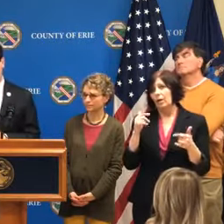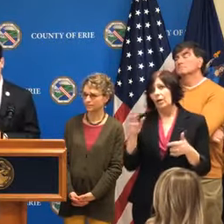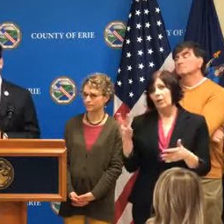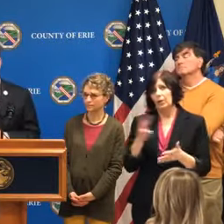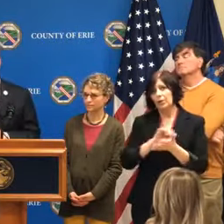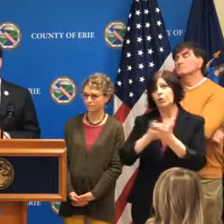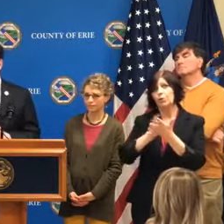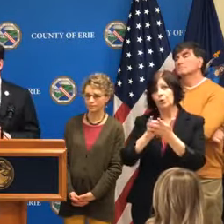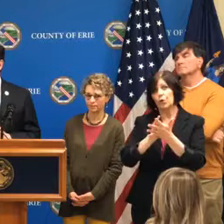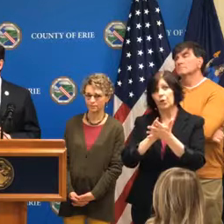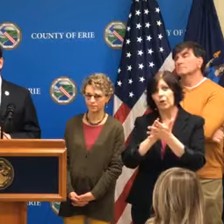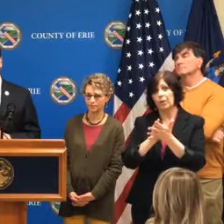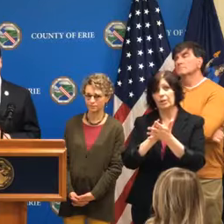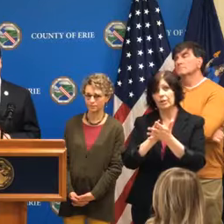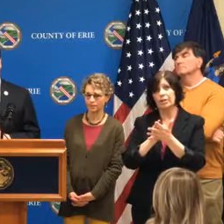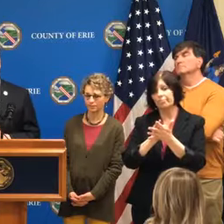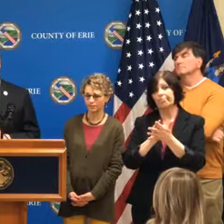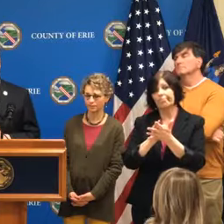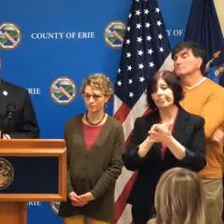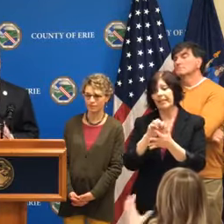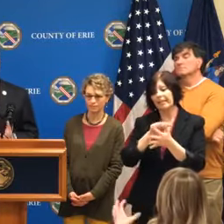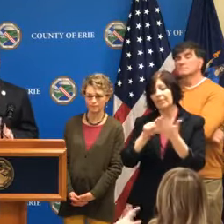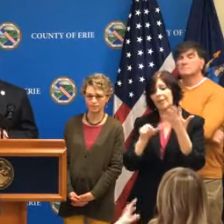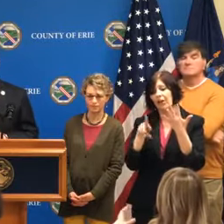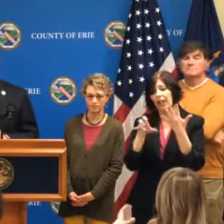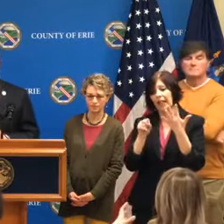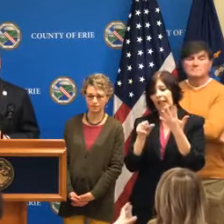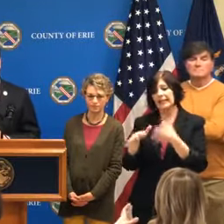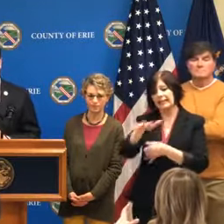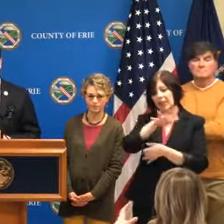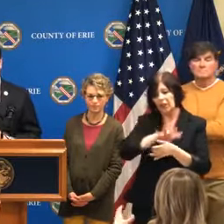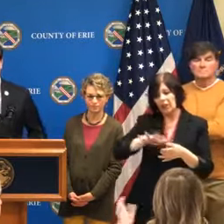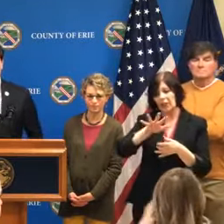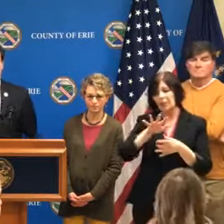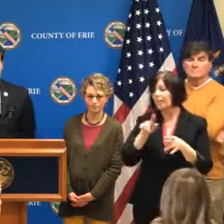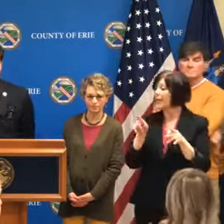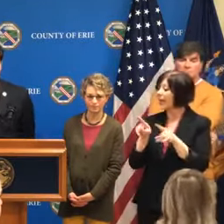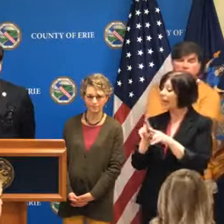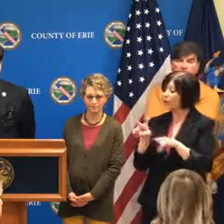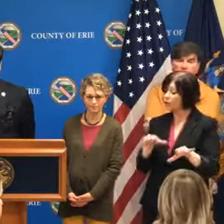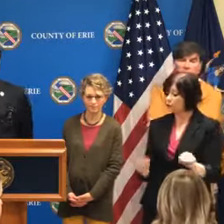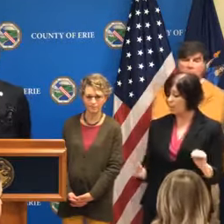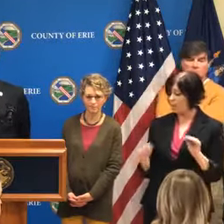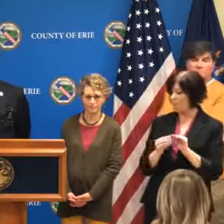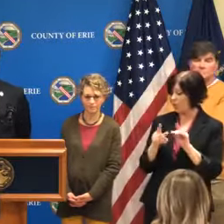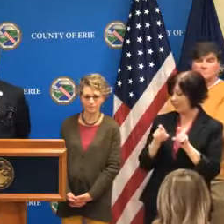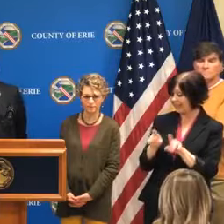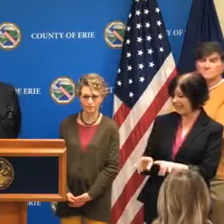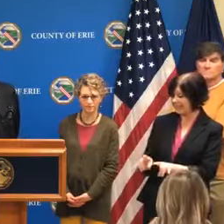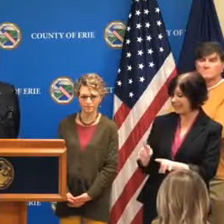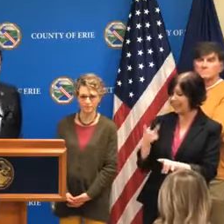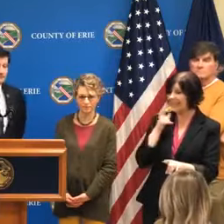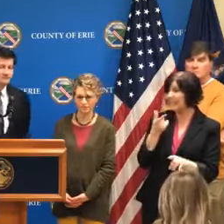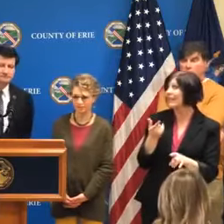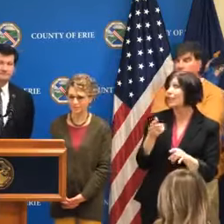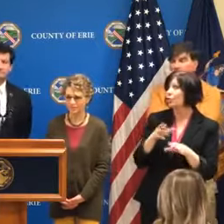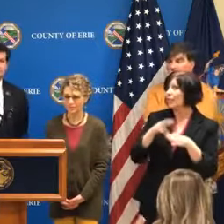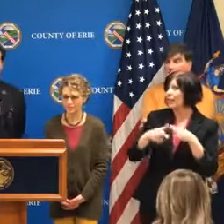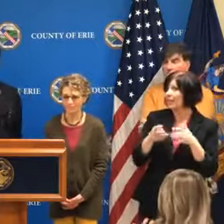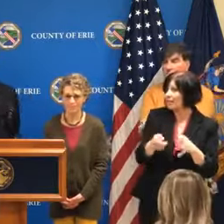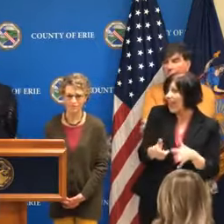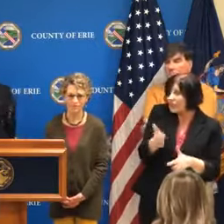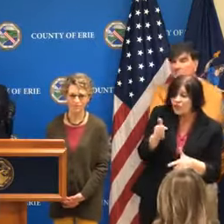York, part of the Finger Lakes region. As you ramp up the testing, does it get quicker in finding out the results, or is it just kind